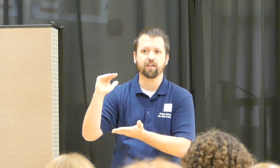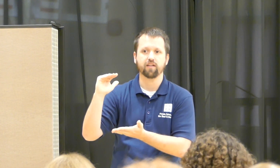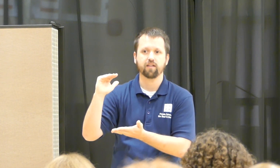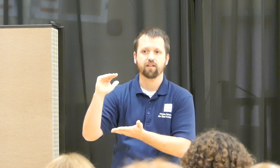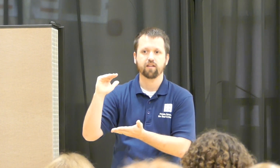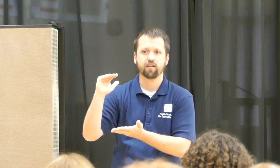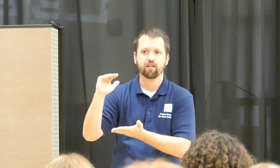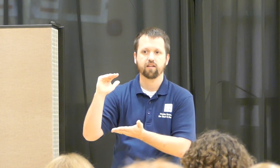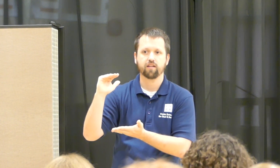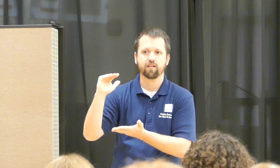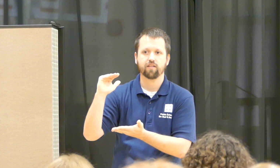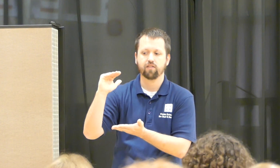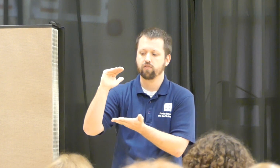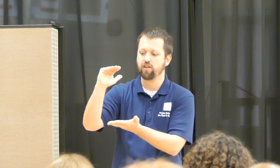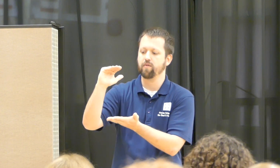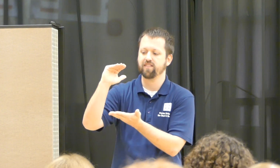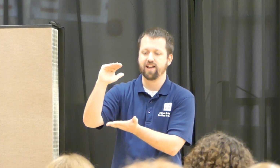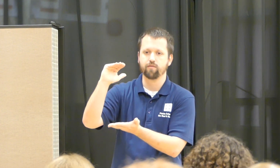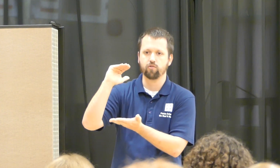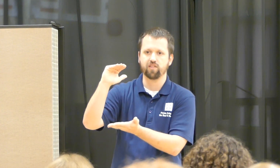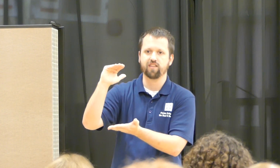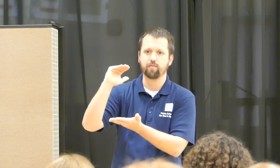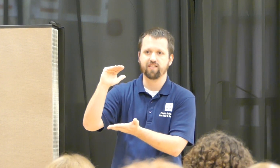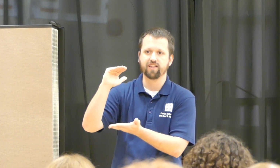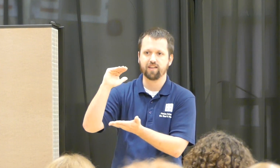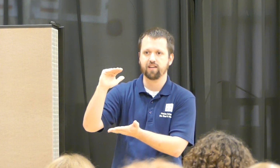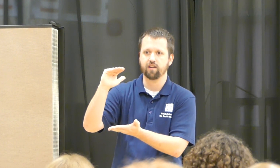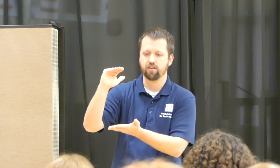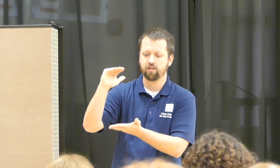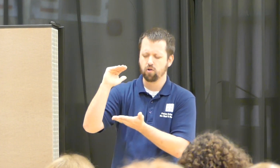Okay. So I'm doing the same exact thing here.